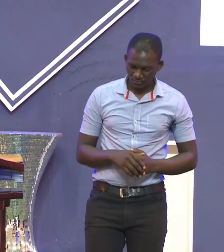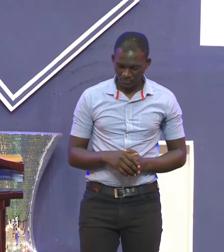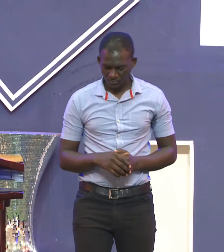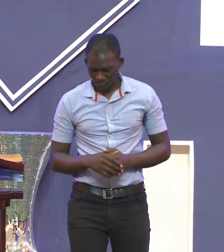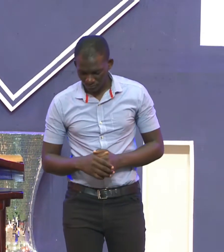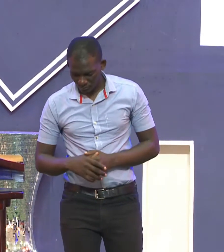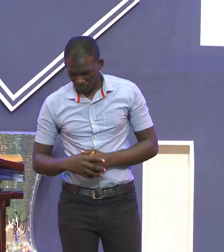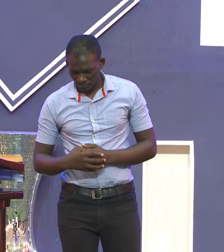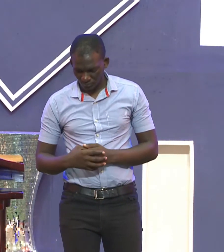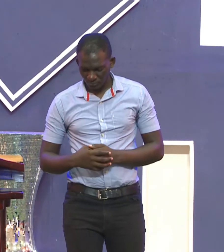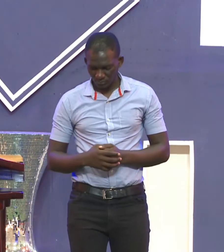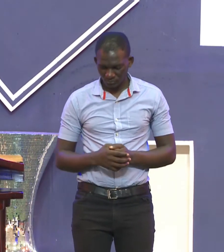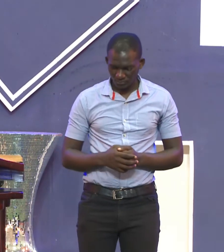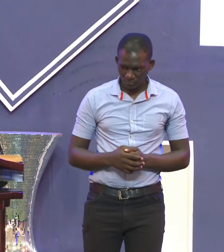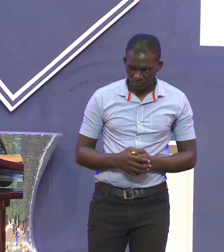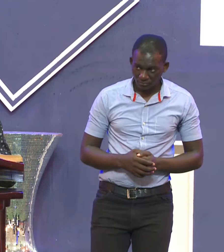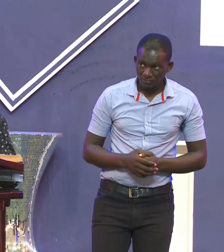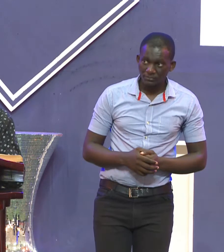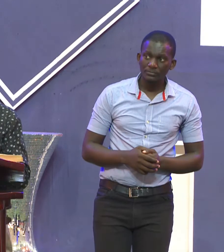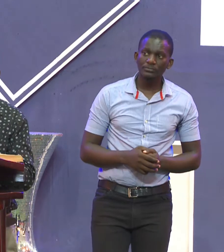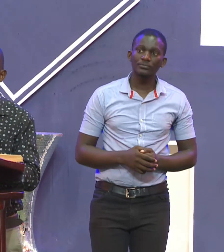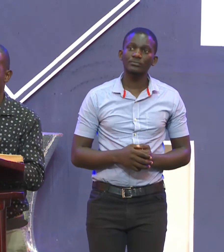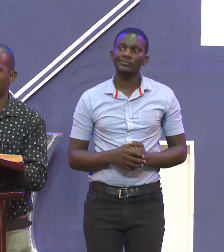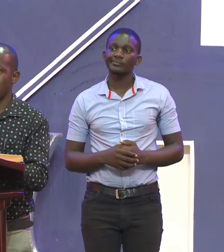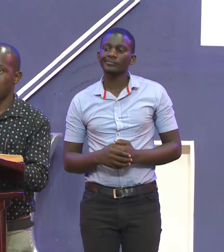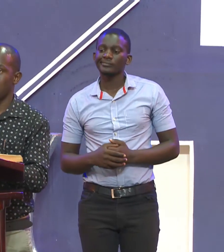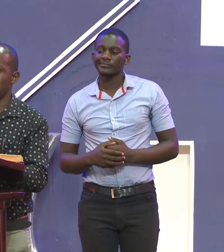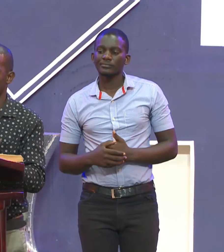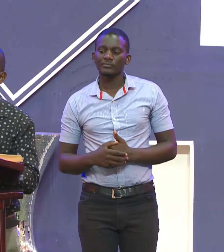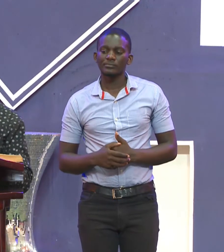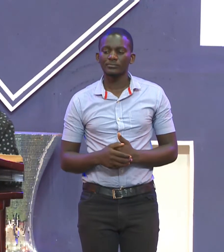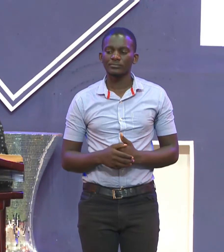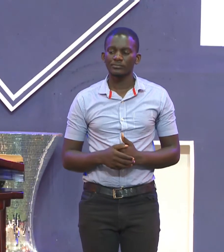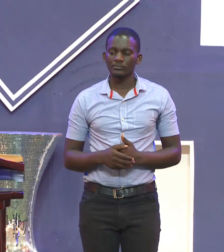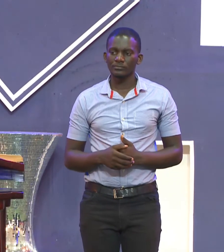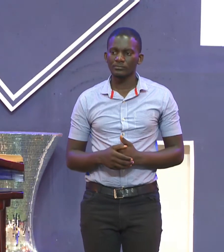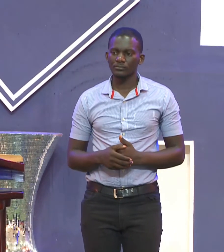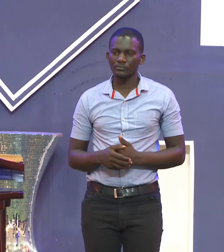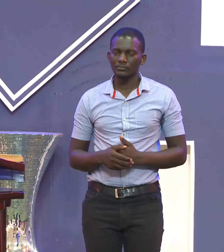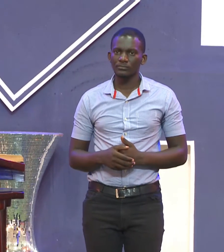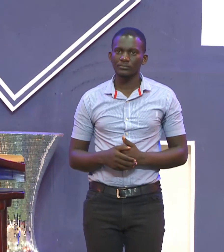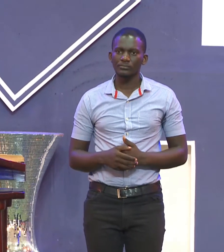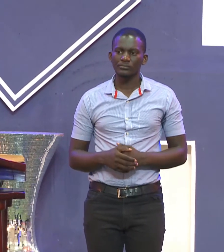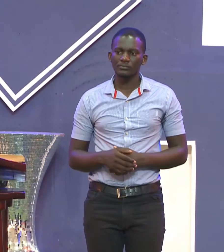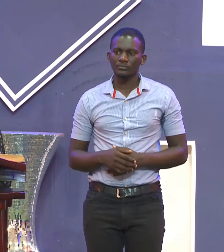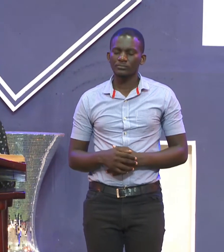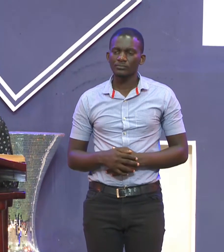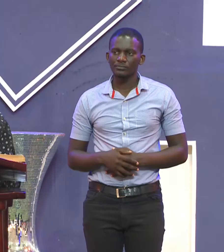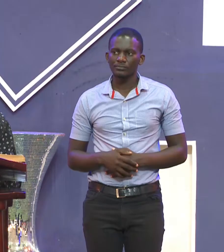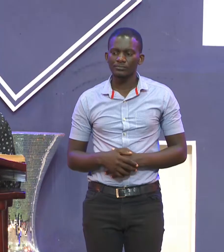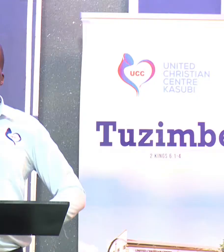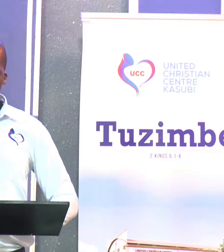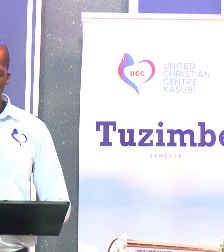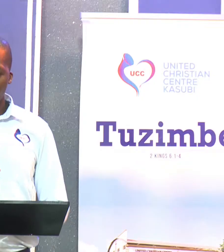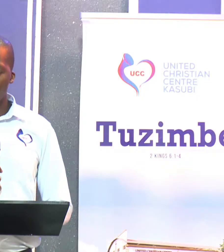Lord and draw near to hear rather than to give the sacrifice of fools, for they do not know that